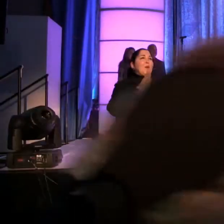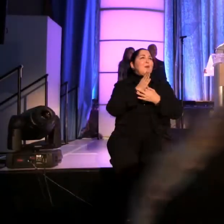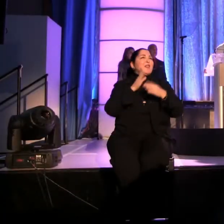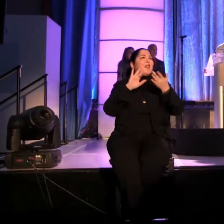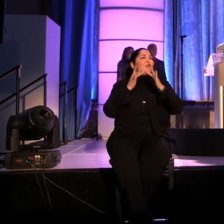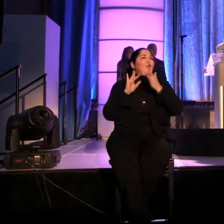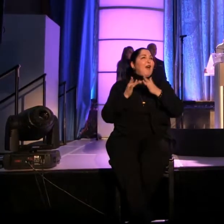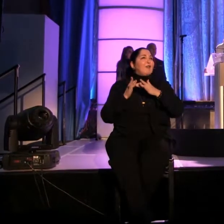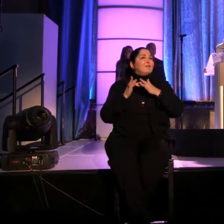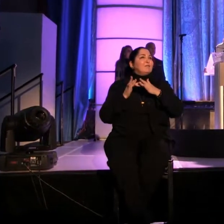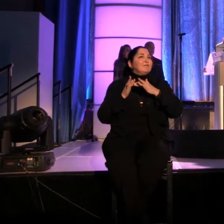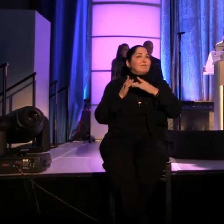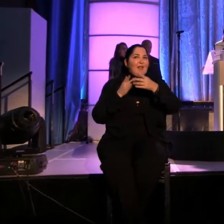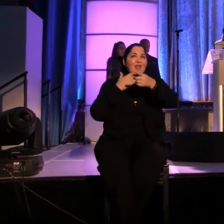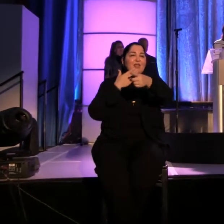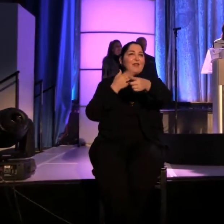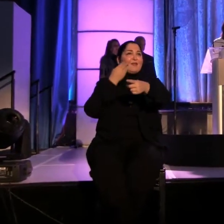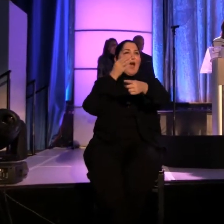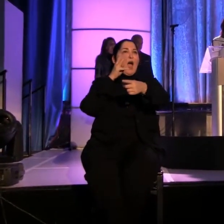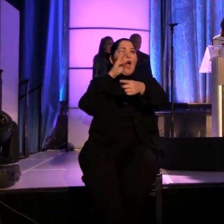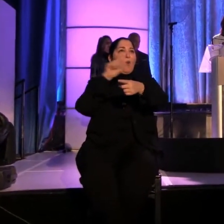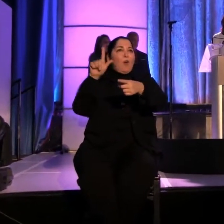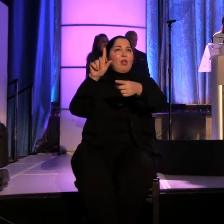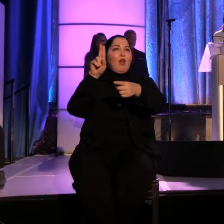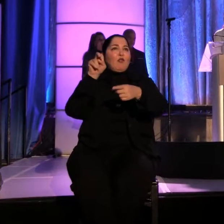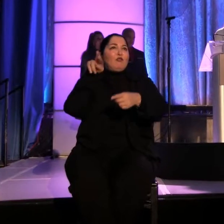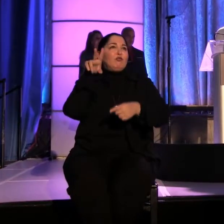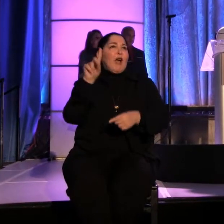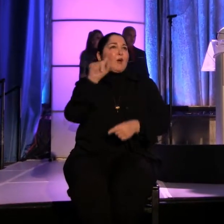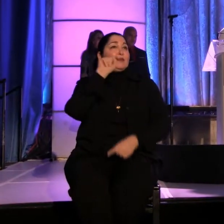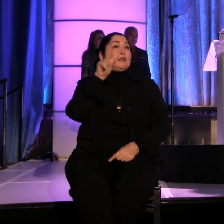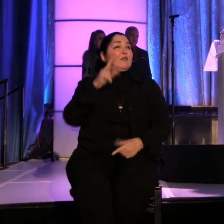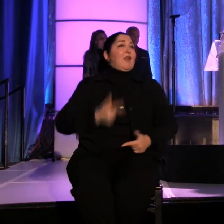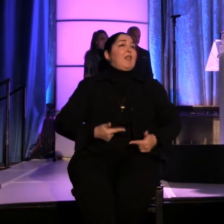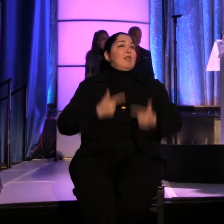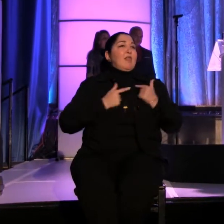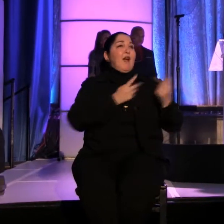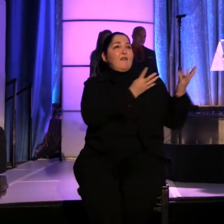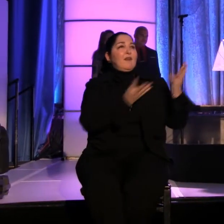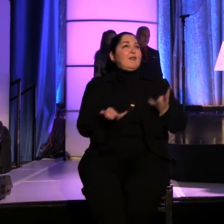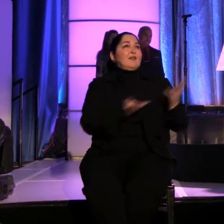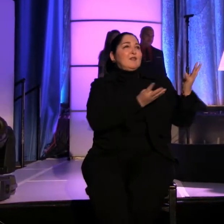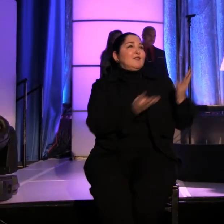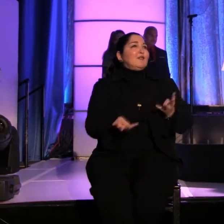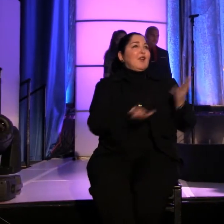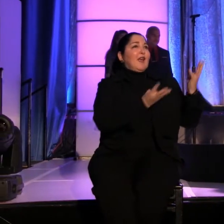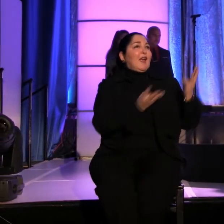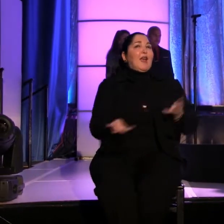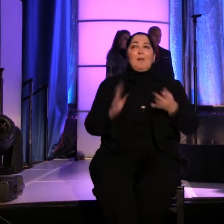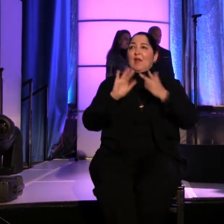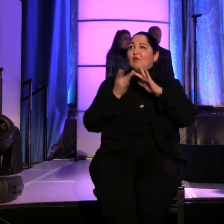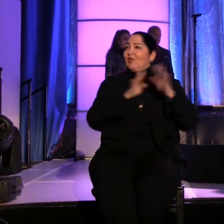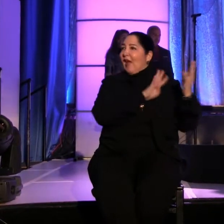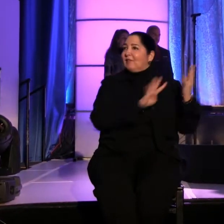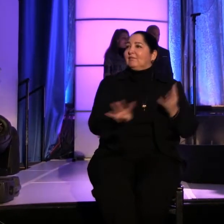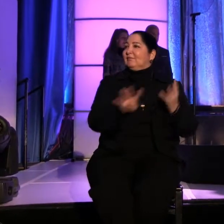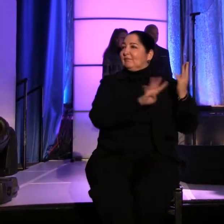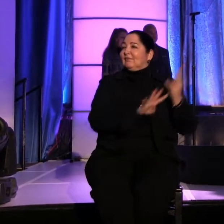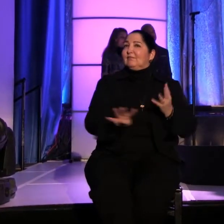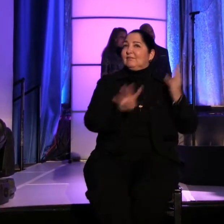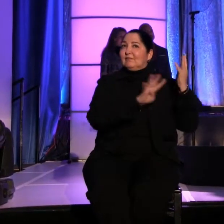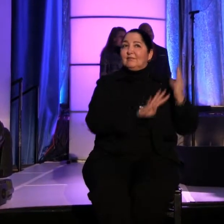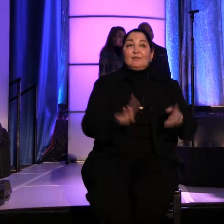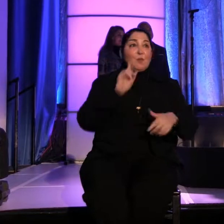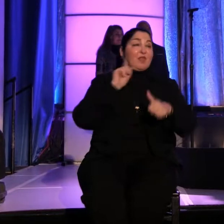to the HowlRound TV live internet streaming service, which we are embarking on for the